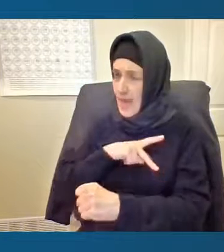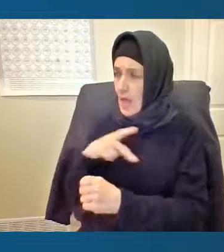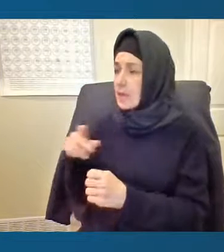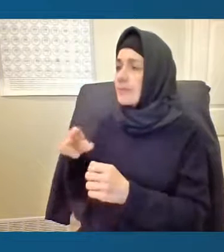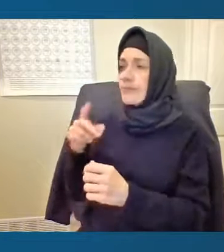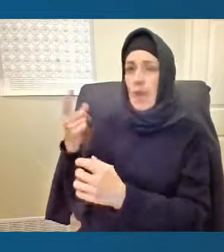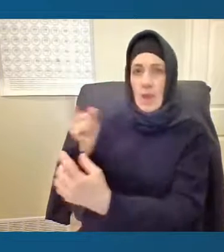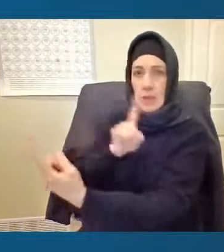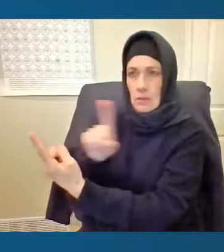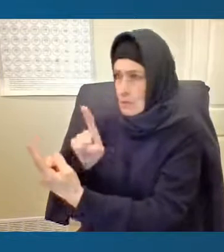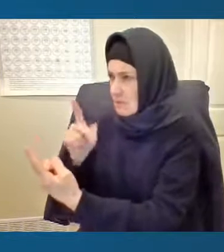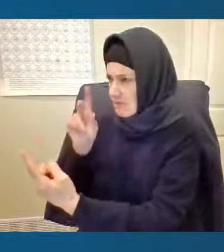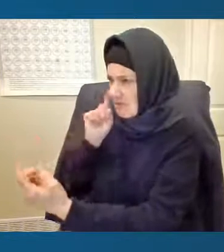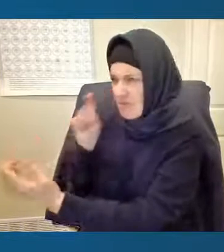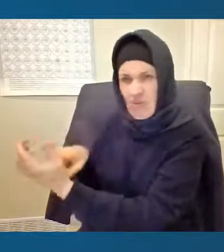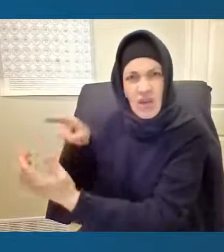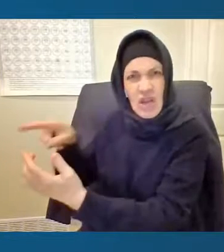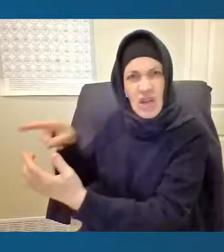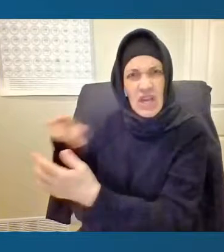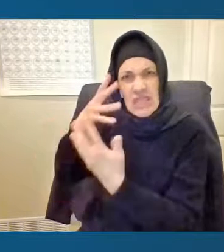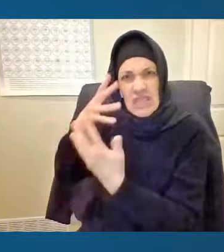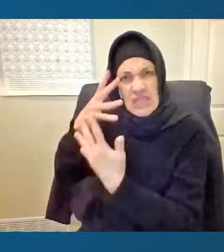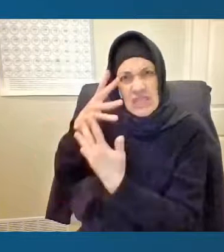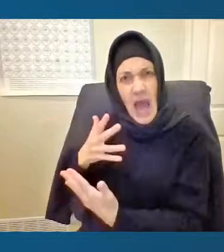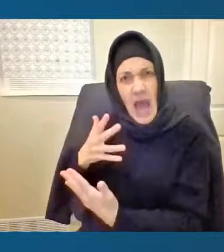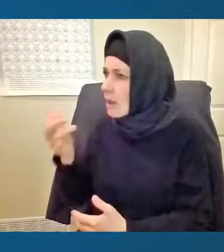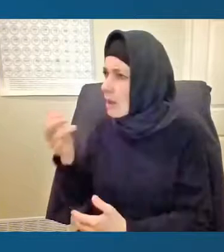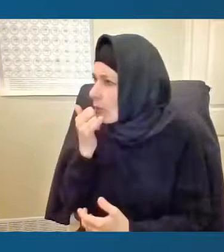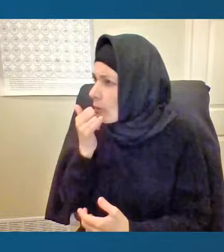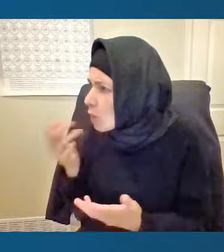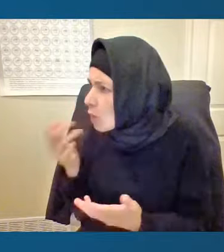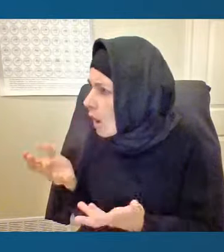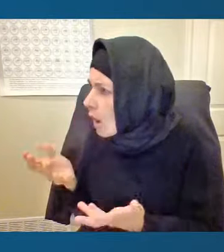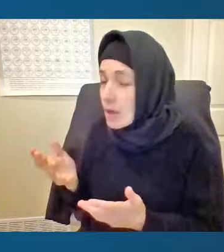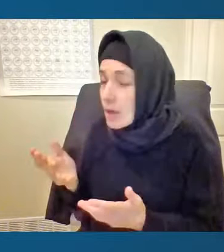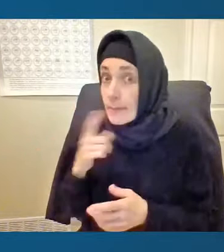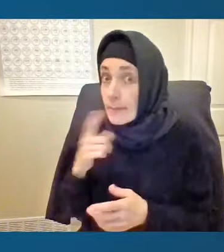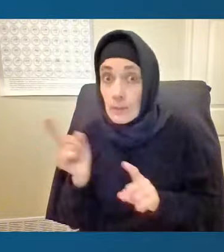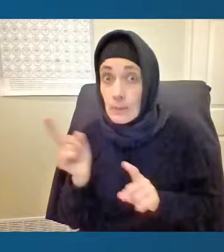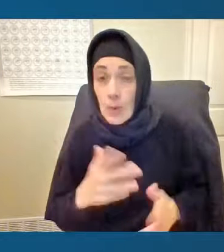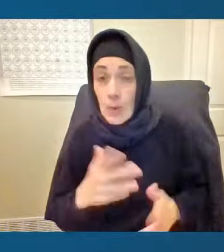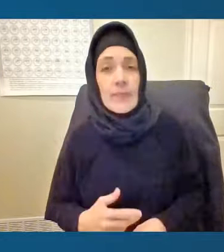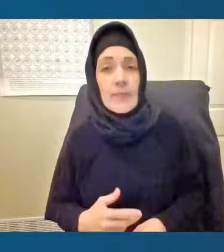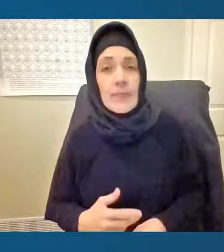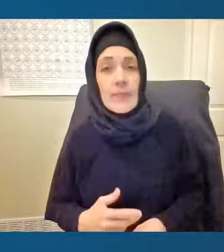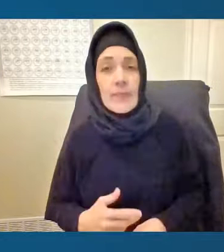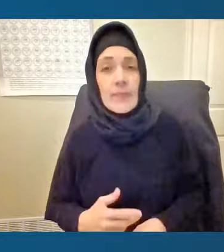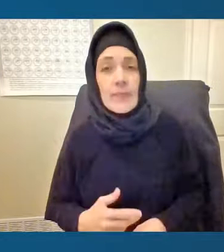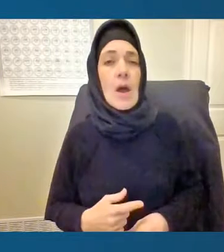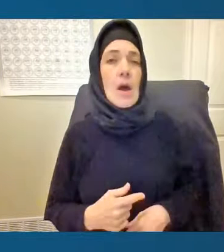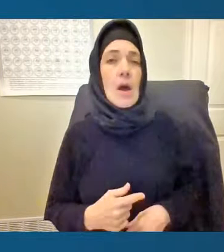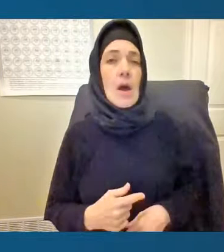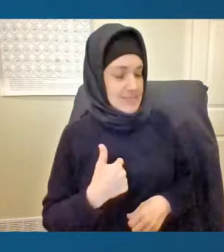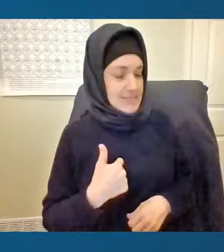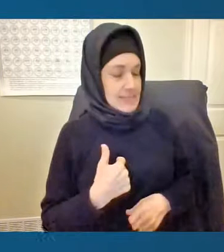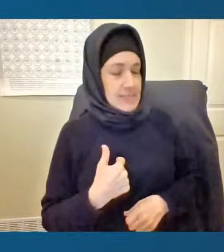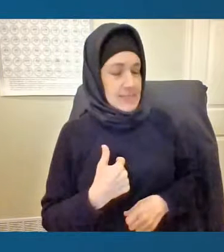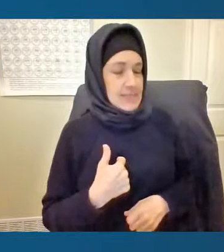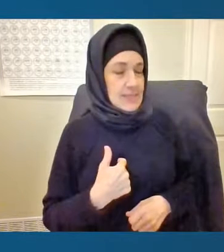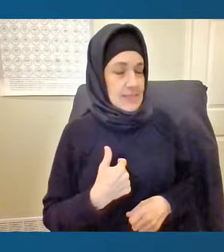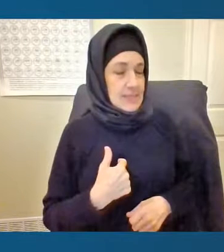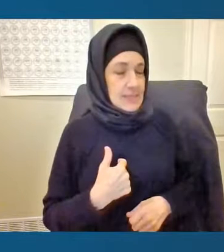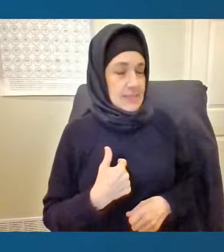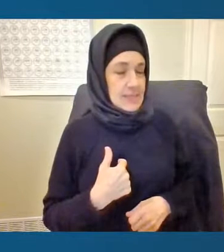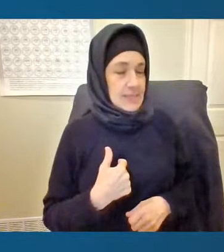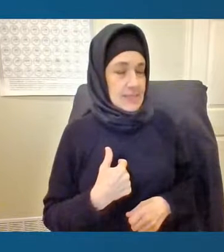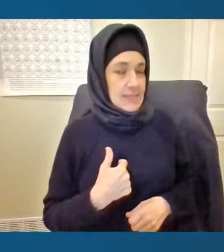Hudhayfa bin Yaman, he walks in. What's wrong with you? Listen to what he says. He says, inni akhaf an aqa'u fi munkar